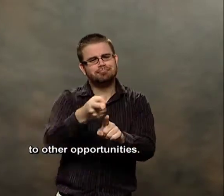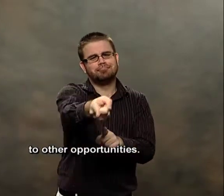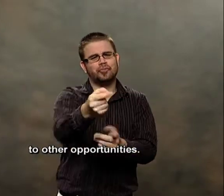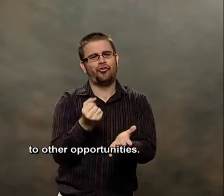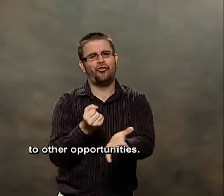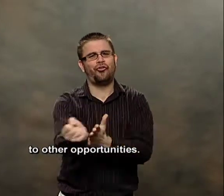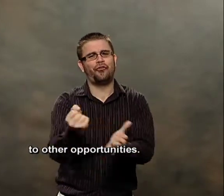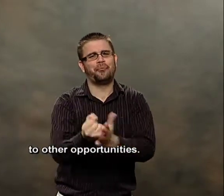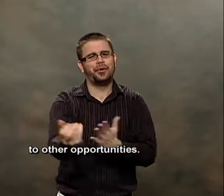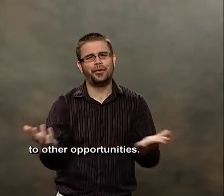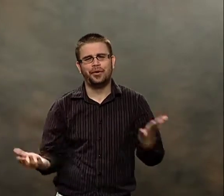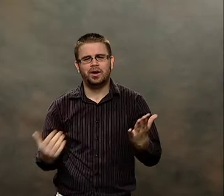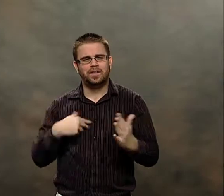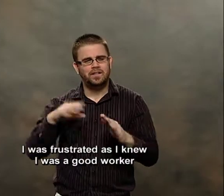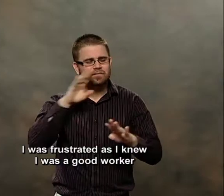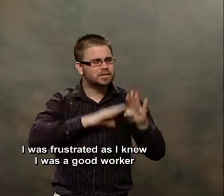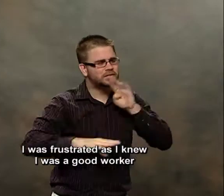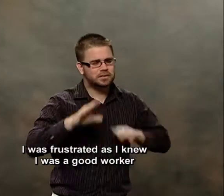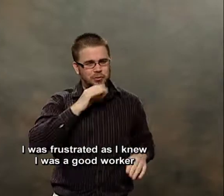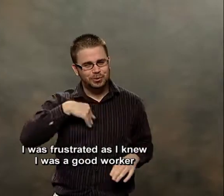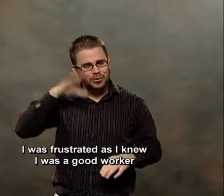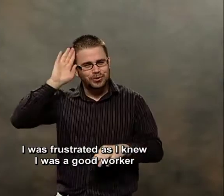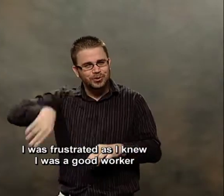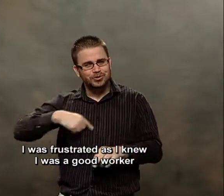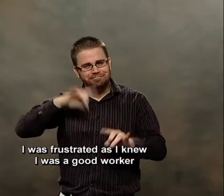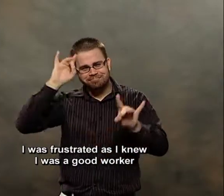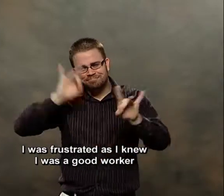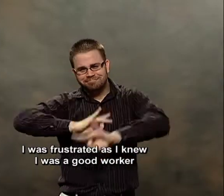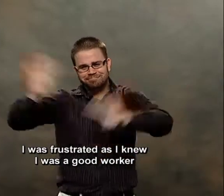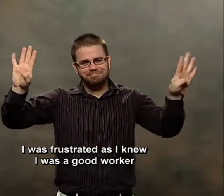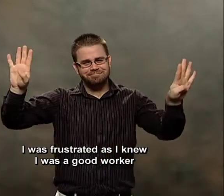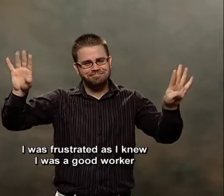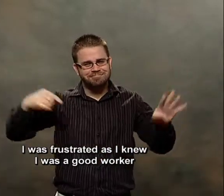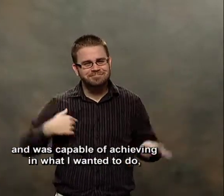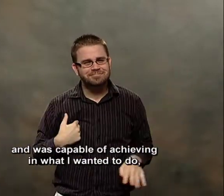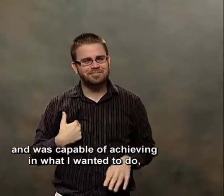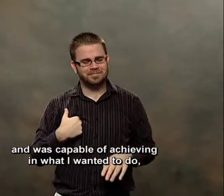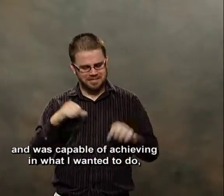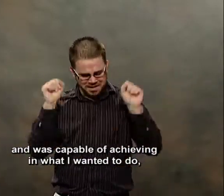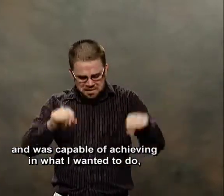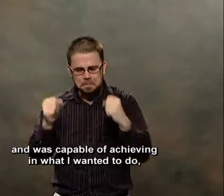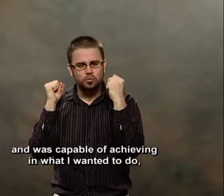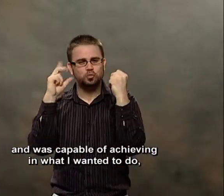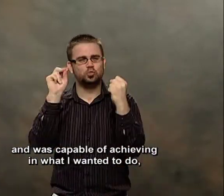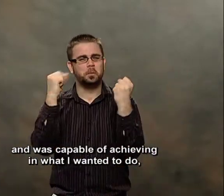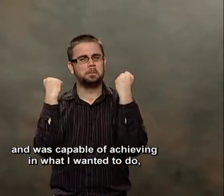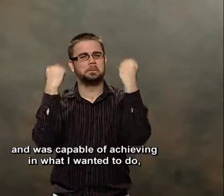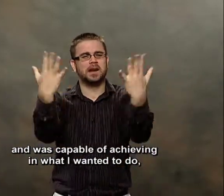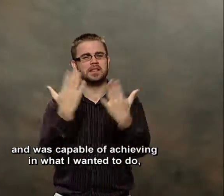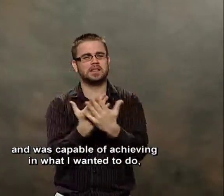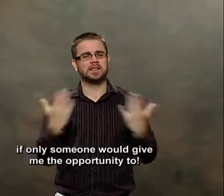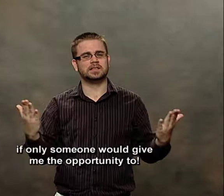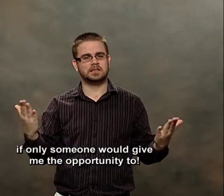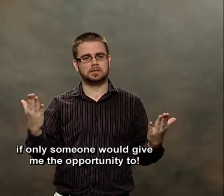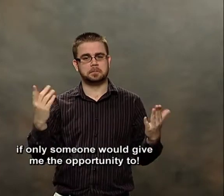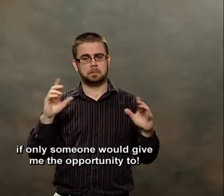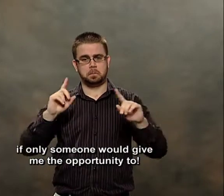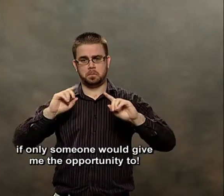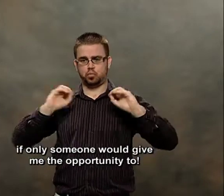opportunity. I was frustrated as I knew I was a good worker and was capable of achieving in what I wanted to do